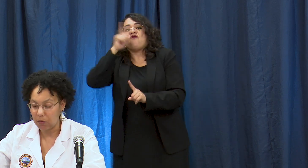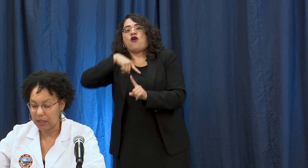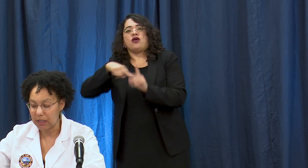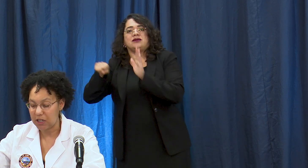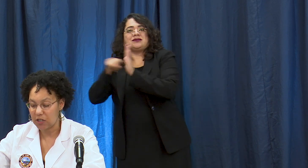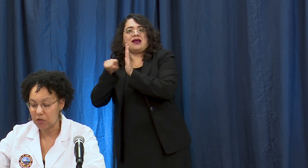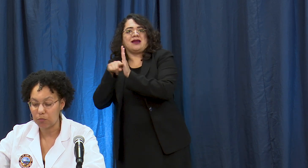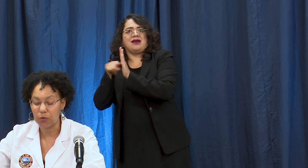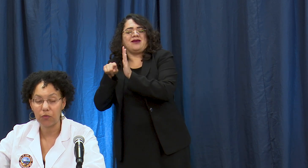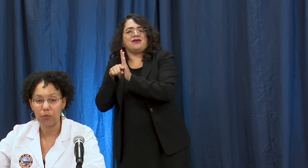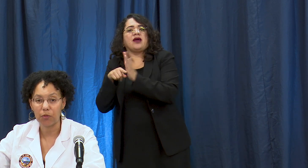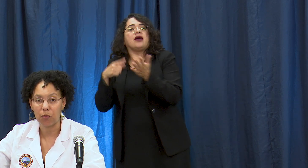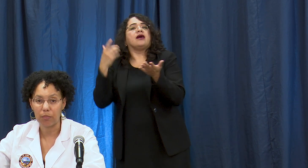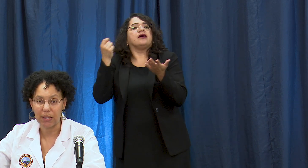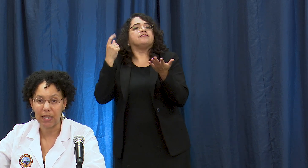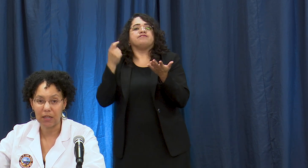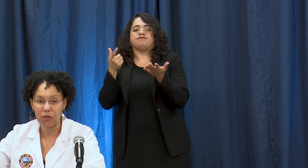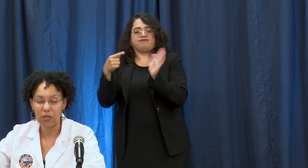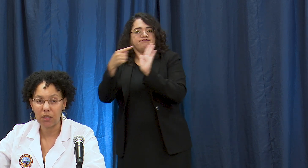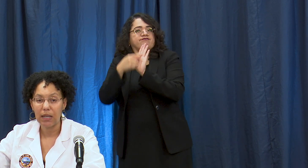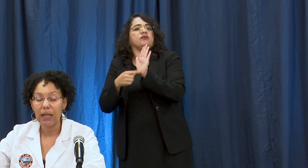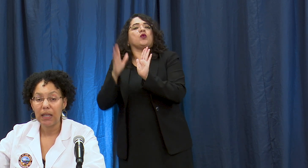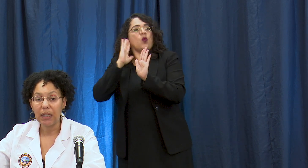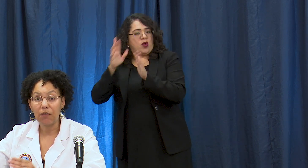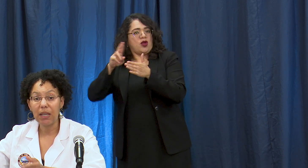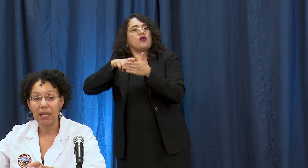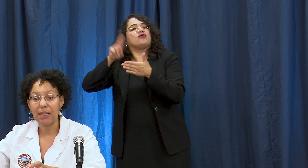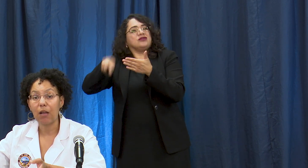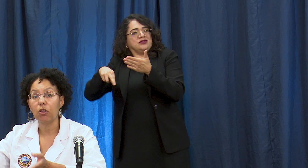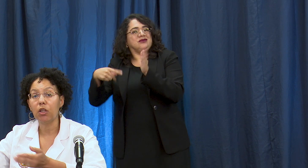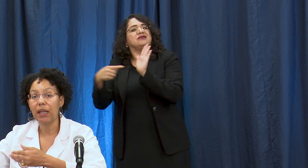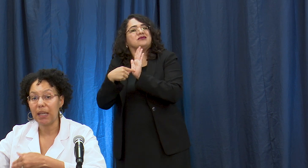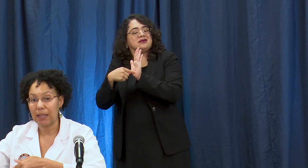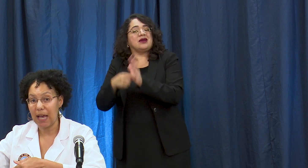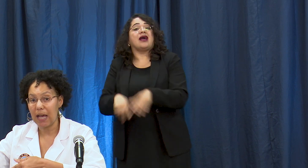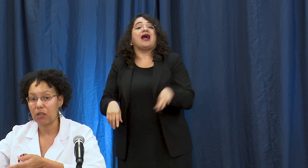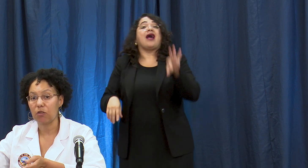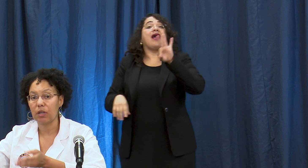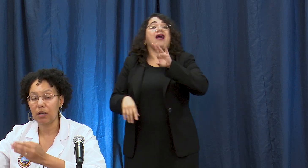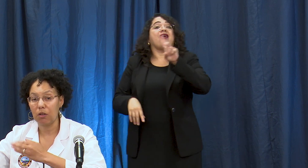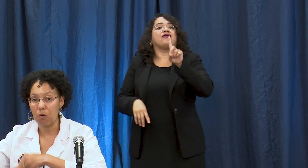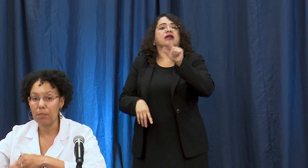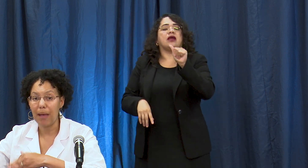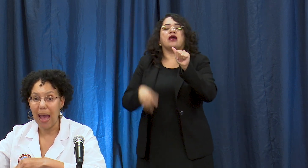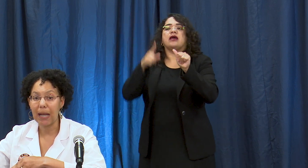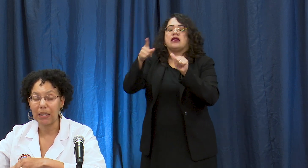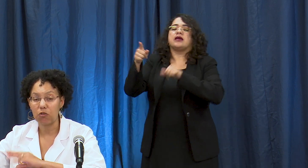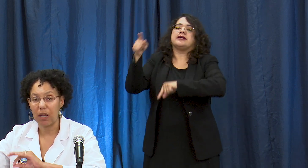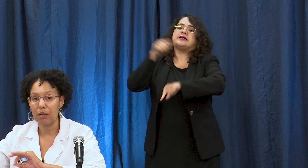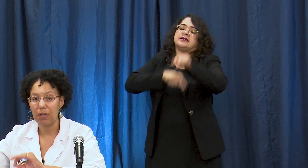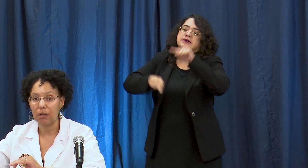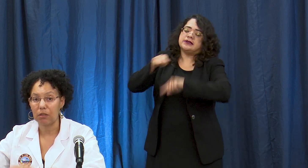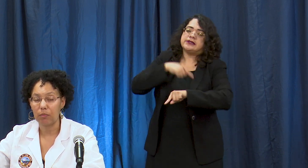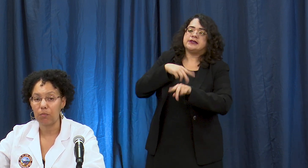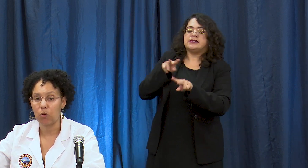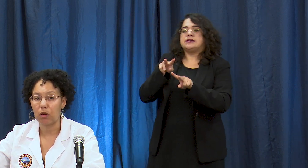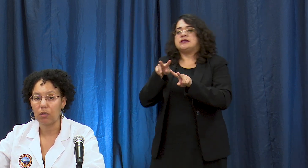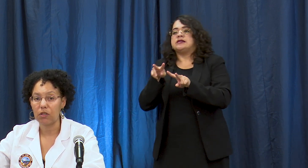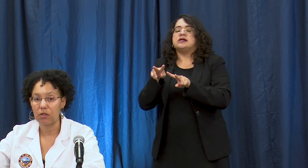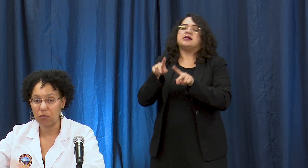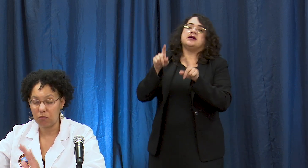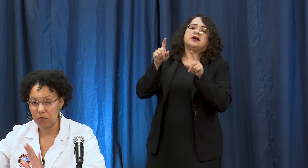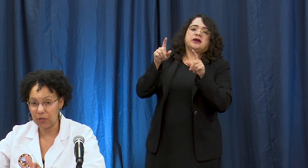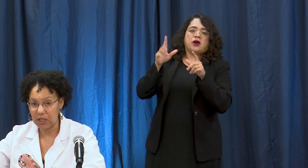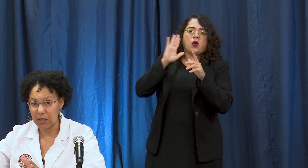follow any regulations or prove their performance standards. The FDA is now looking at that. They're going back and trying to be a little bit